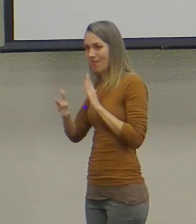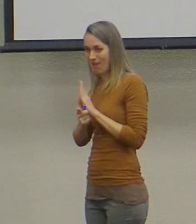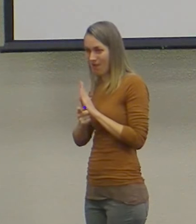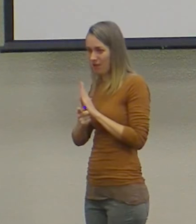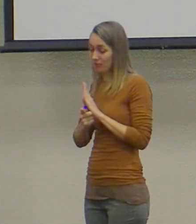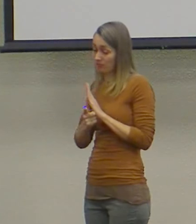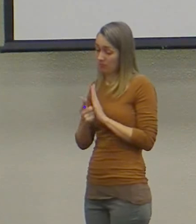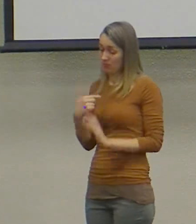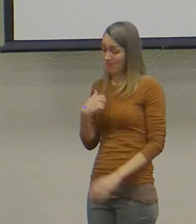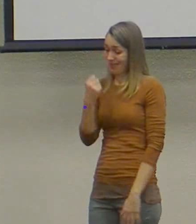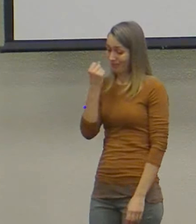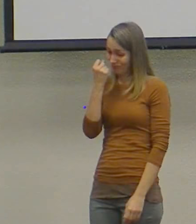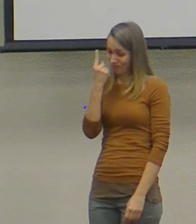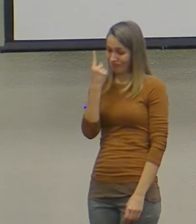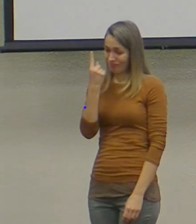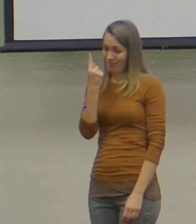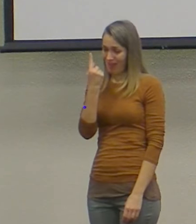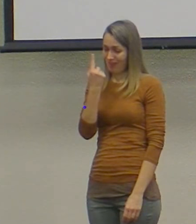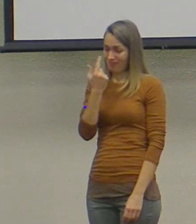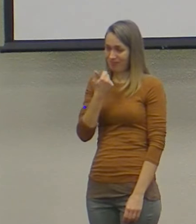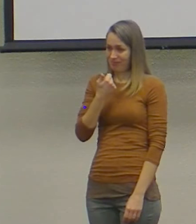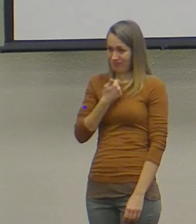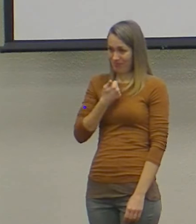to this from personal experience.